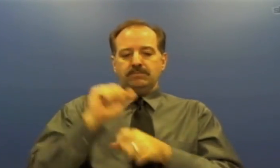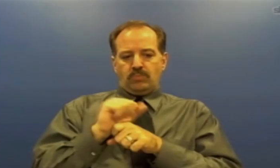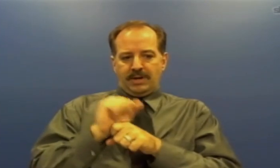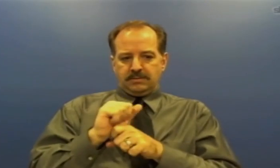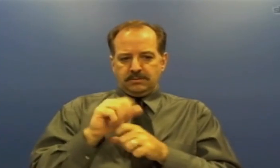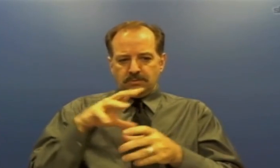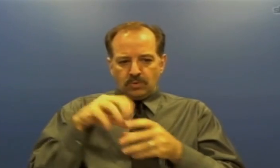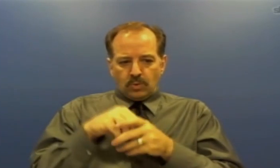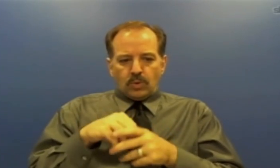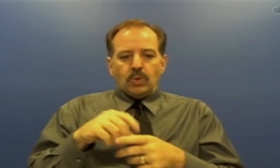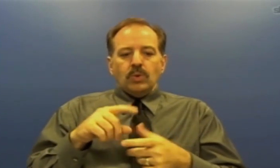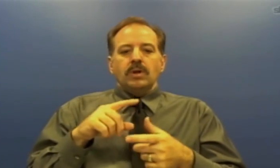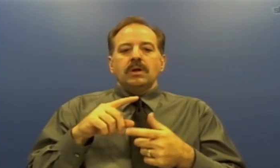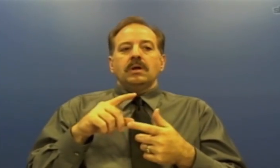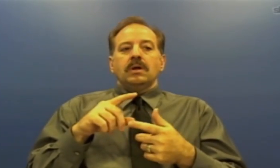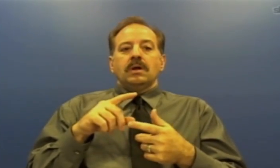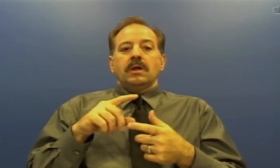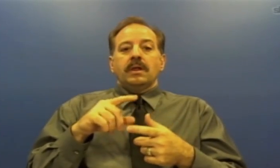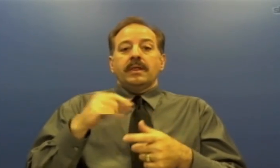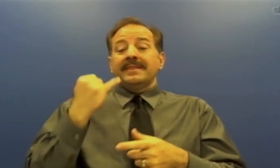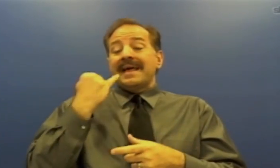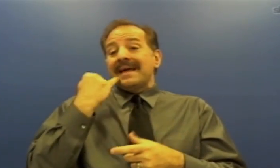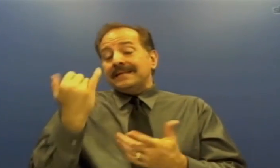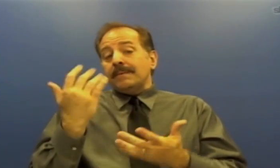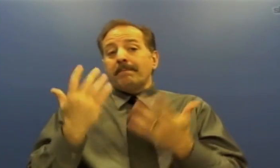And some of those best practices include things such as